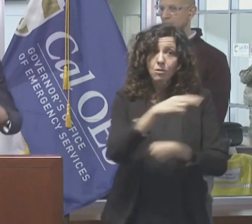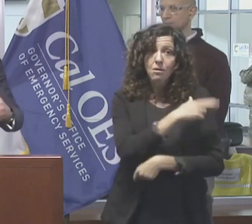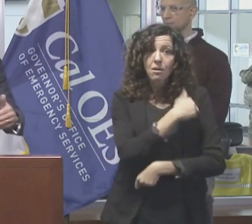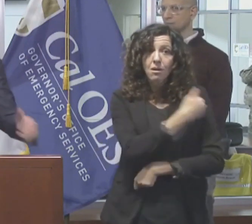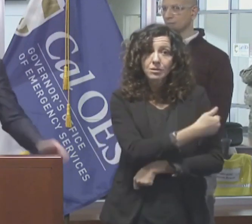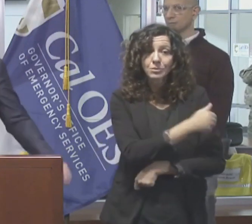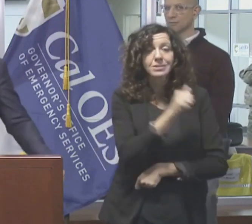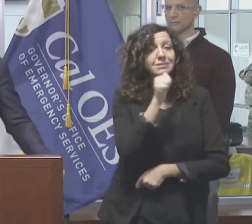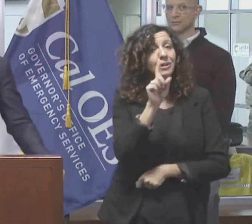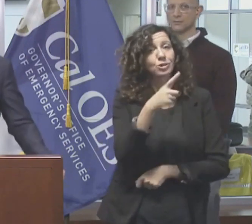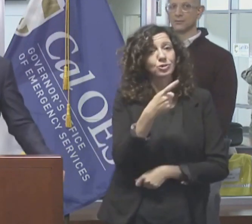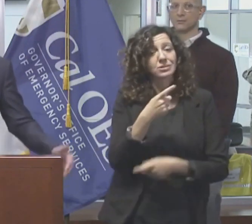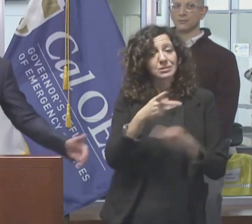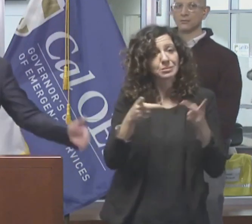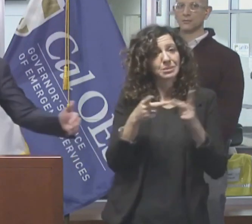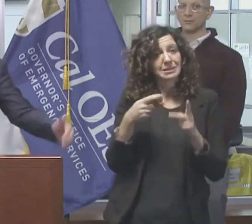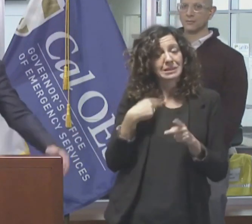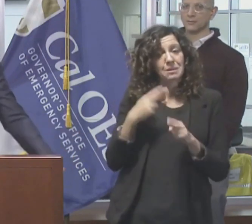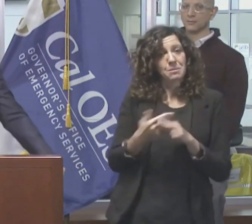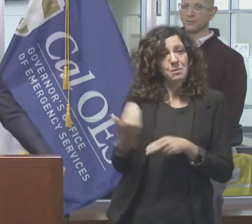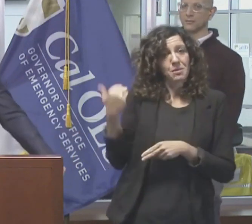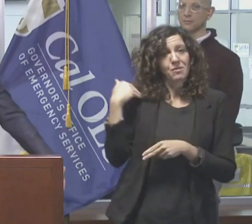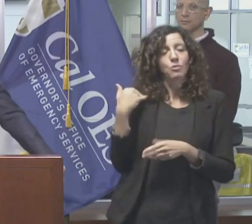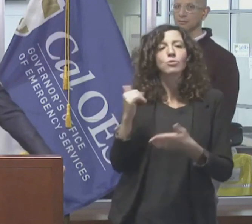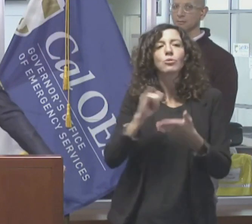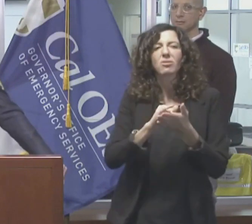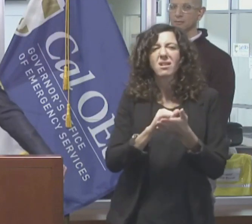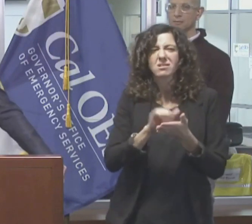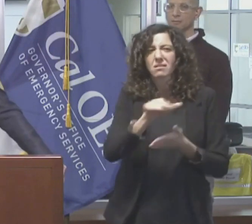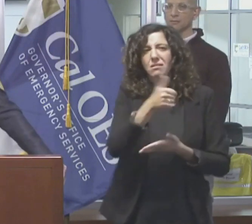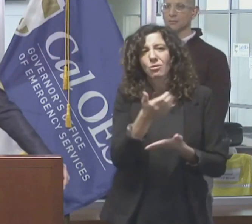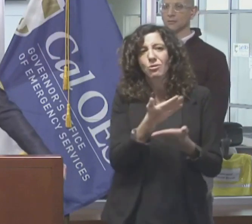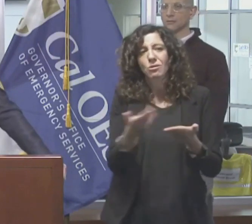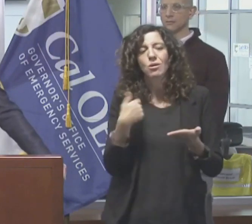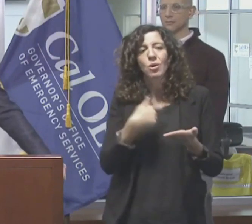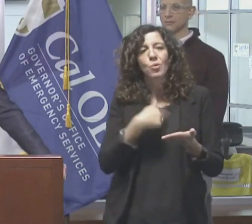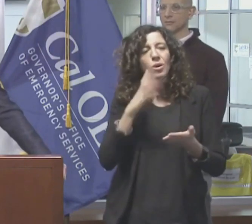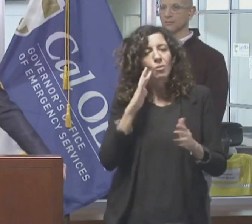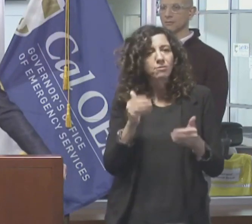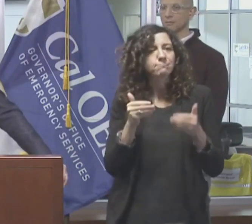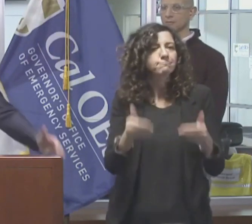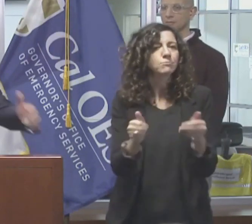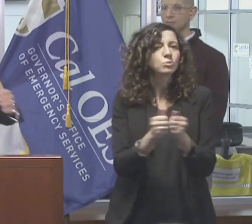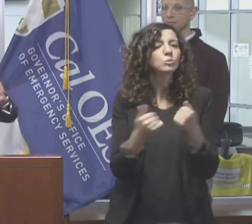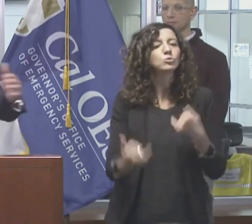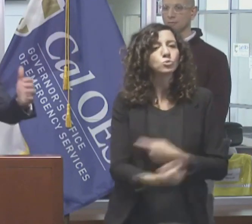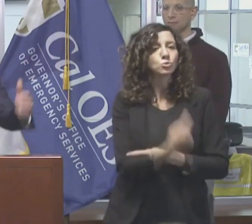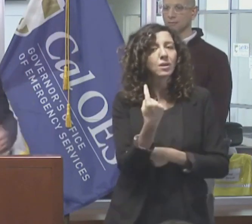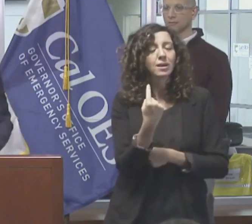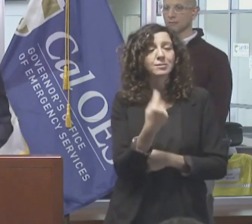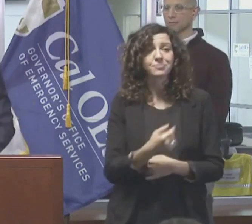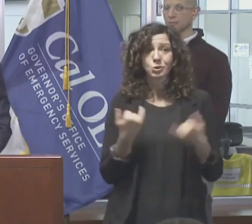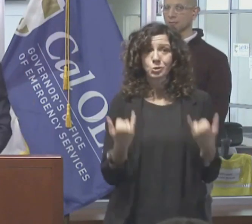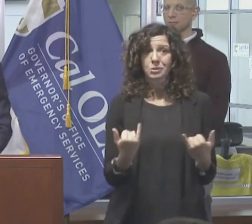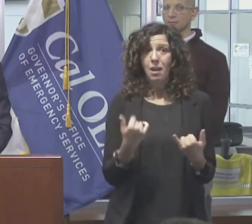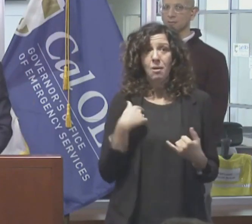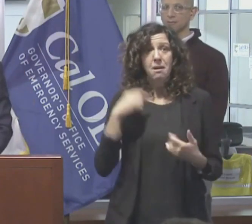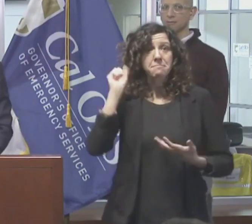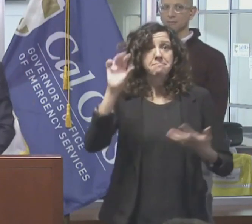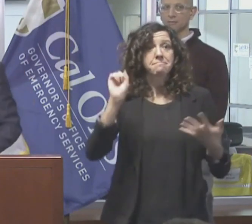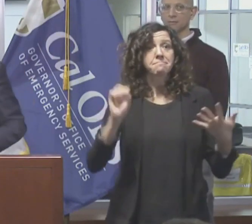So that is also a part of what we're advancing here today. So that gives you a sense of some